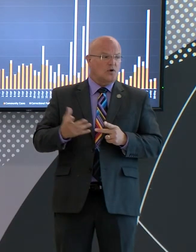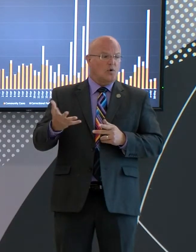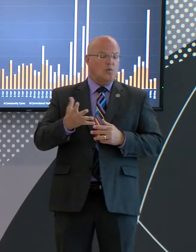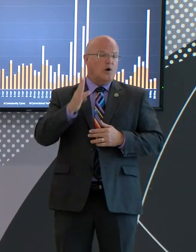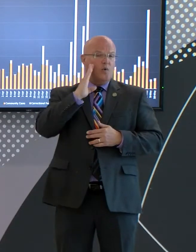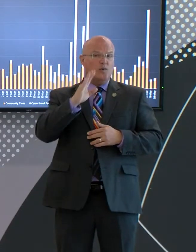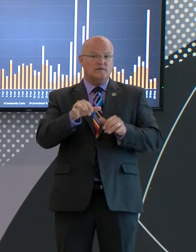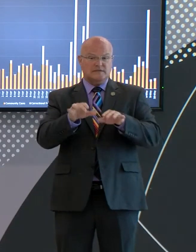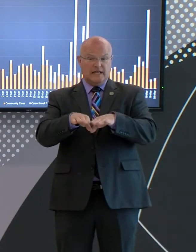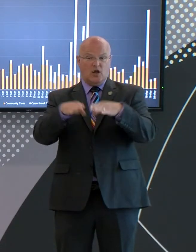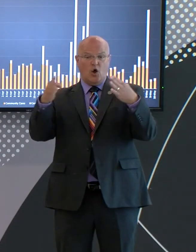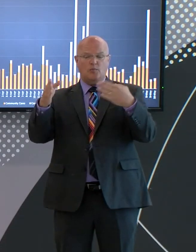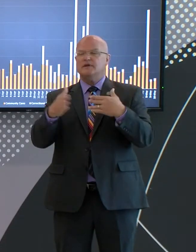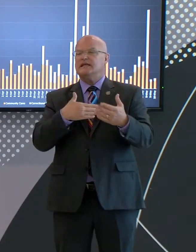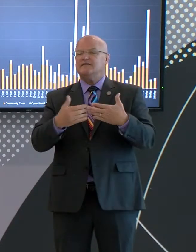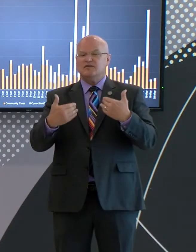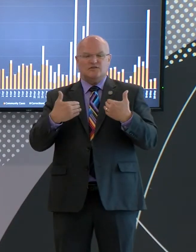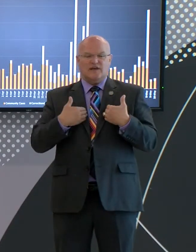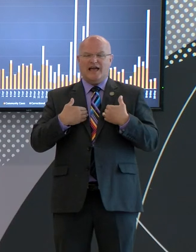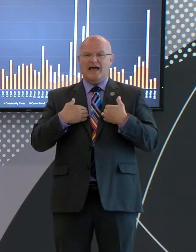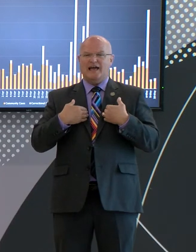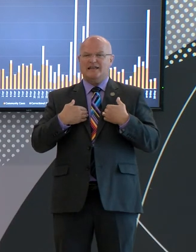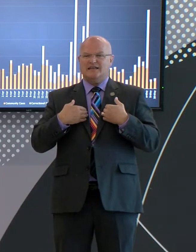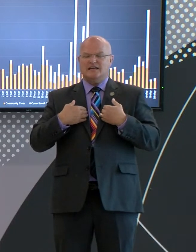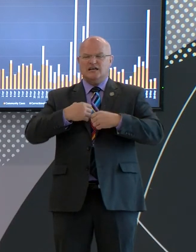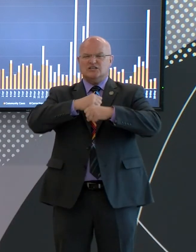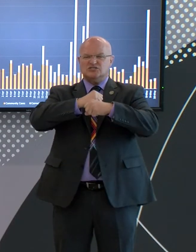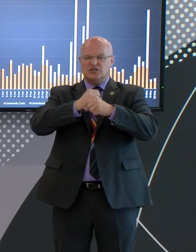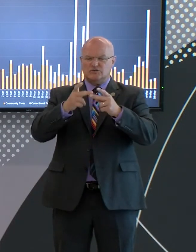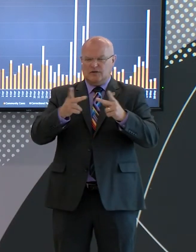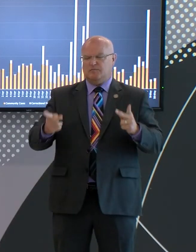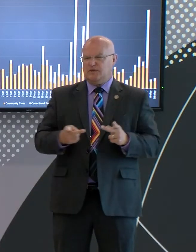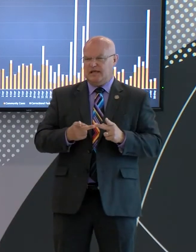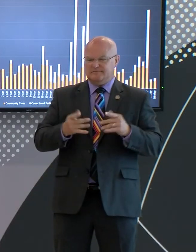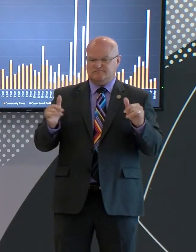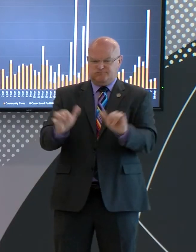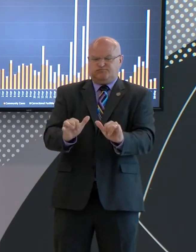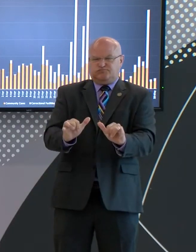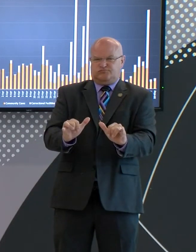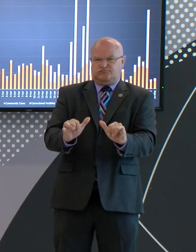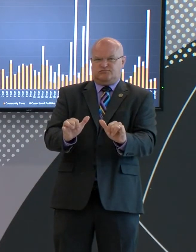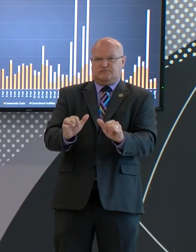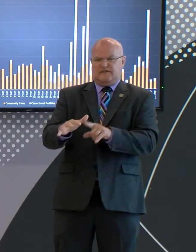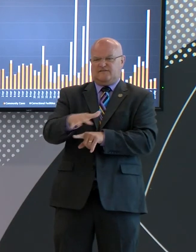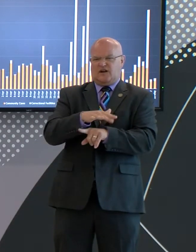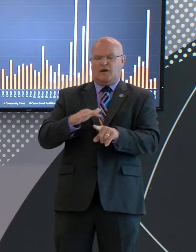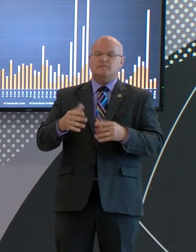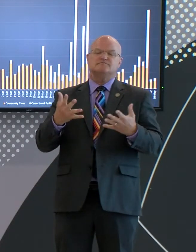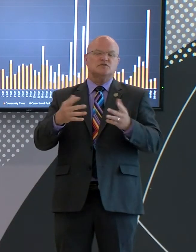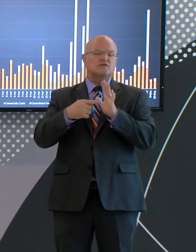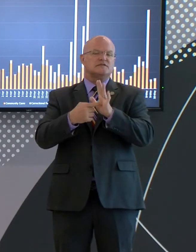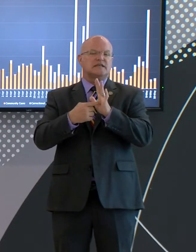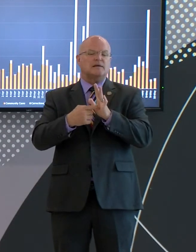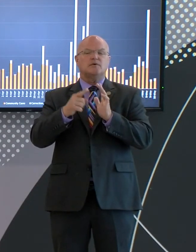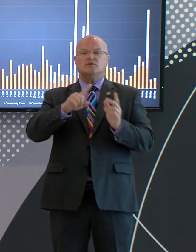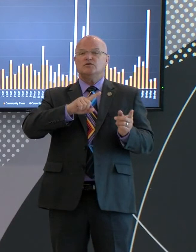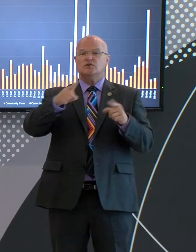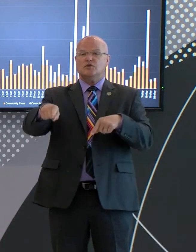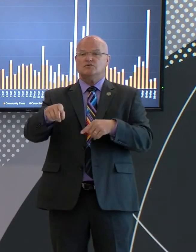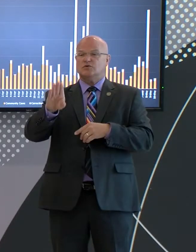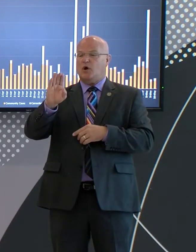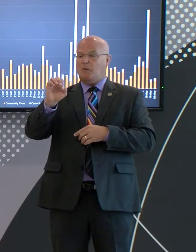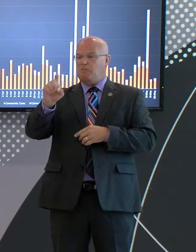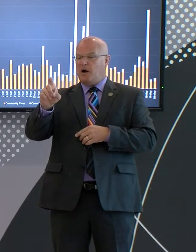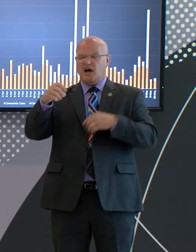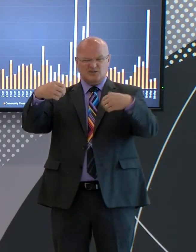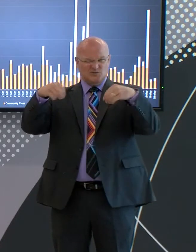what would have stayed open even if you had had a shelter-in-place environment. So if you go to our box